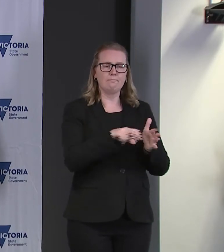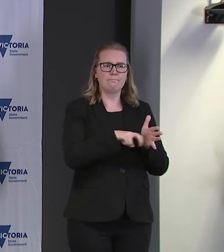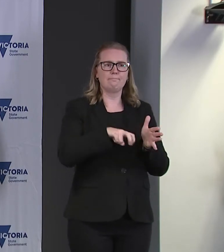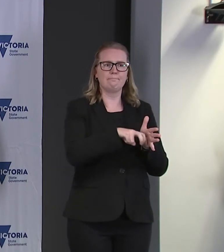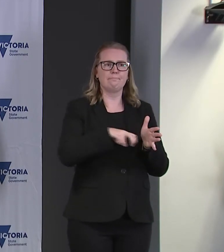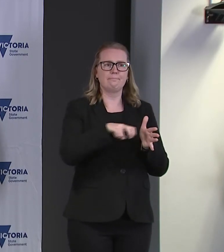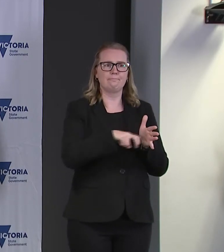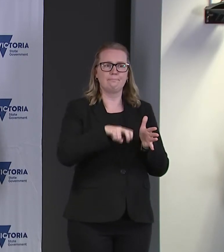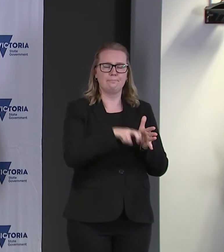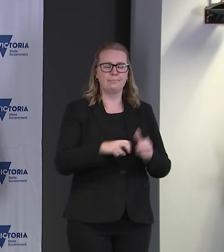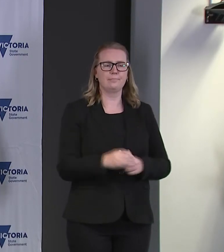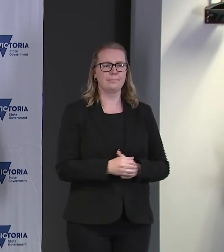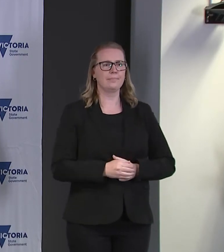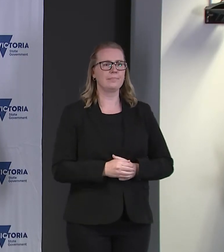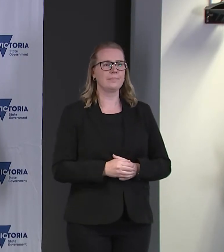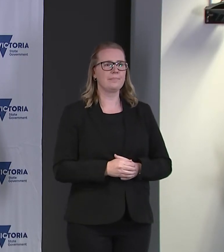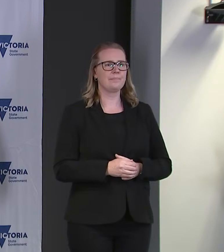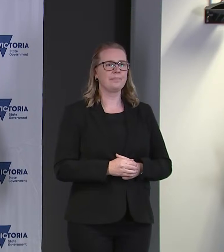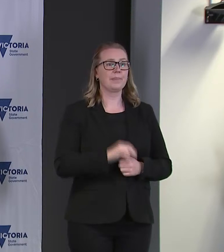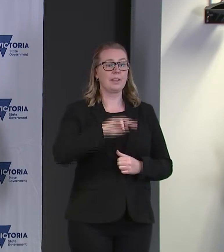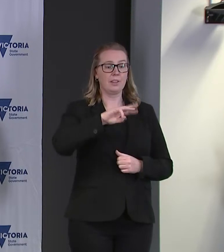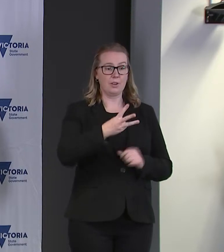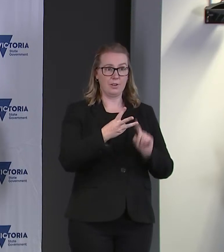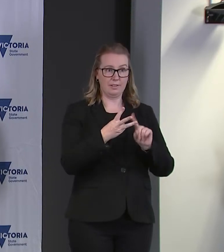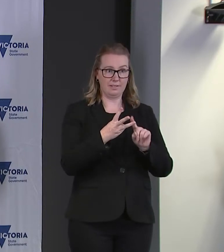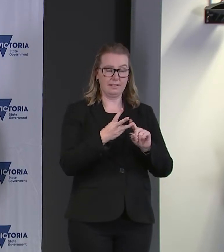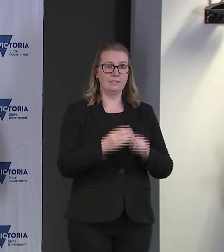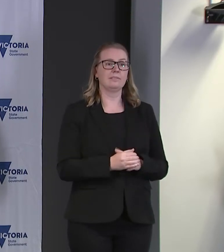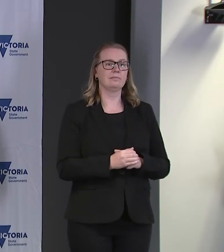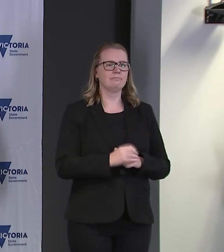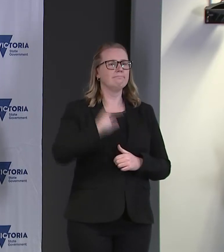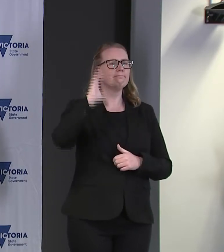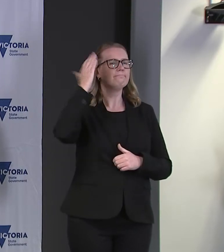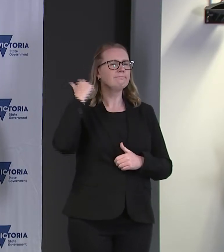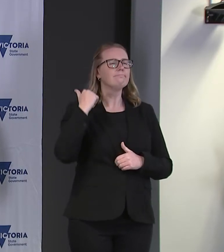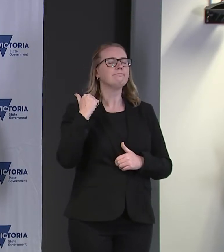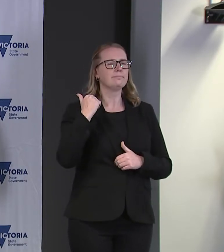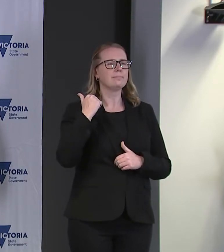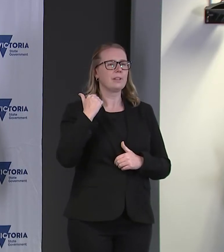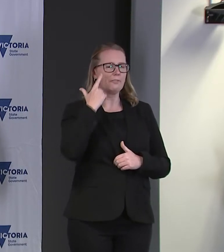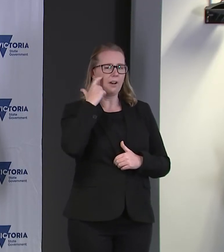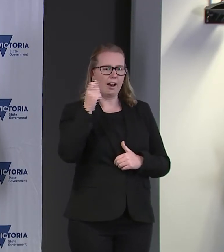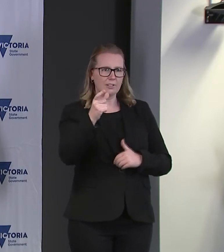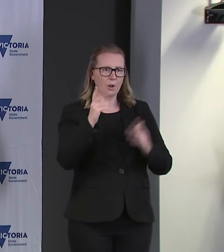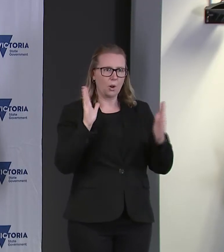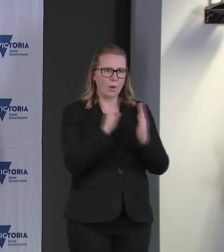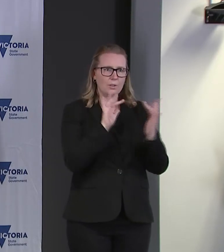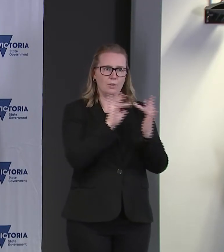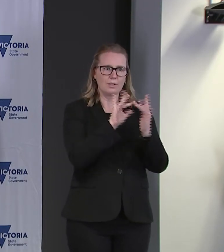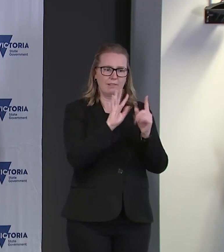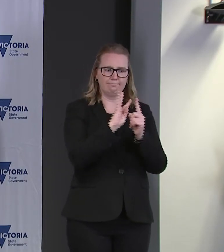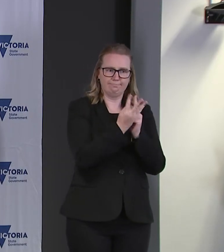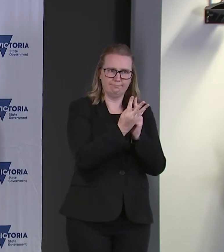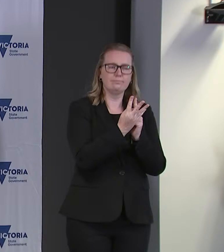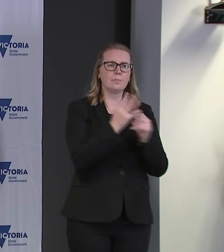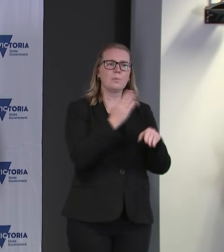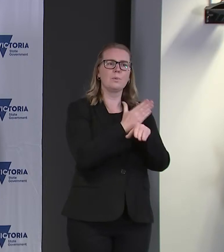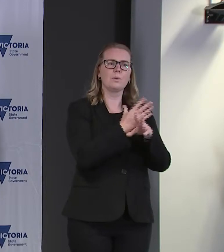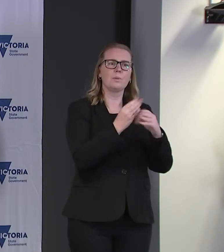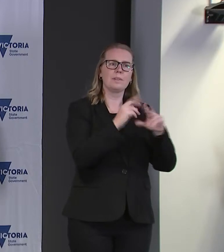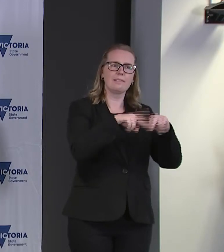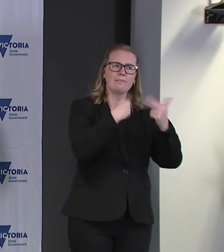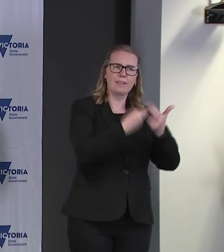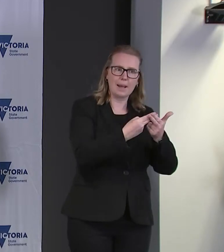case. The third is a previously identified primary close contact who worked with a